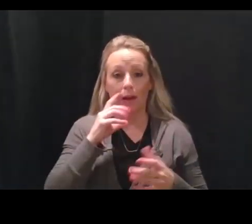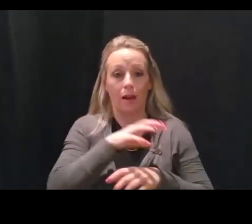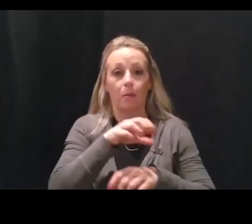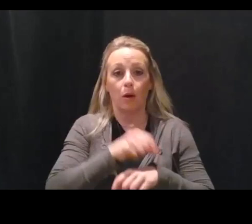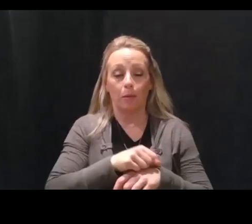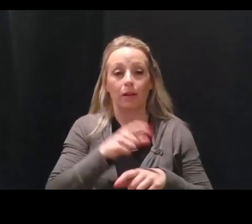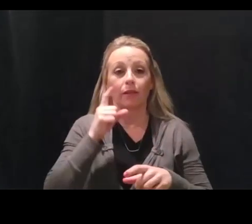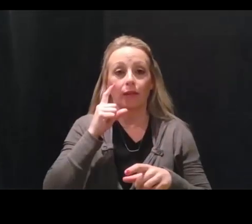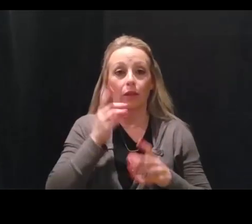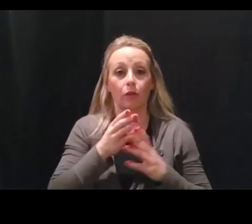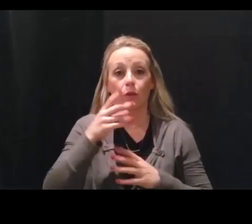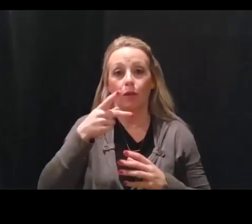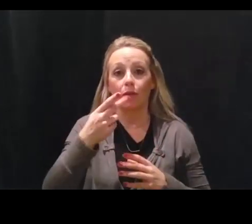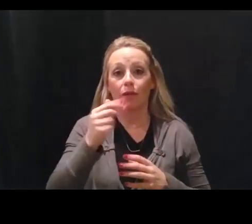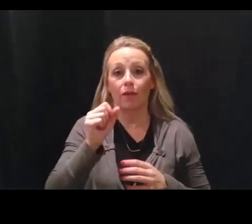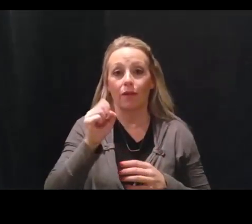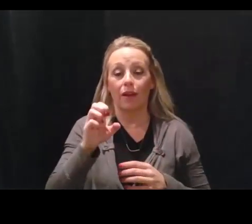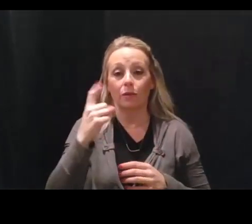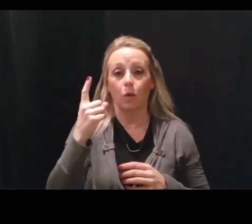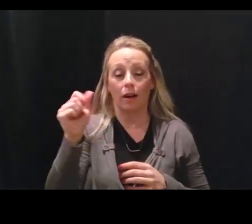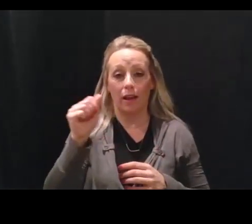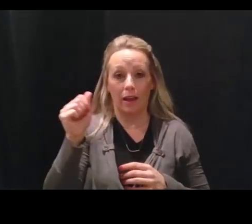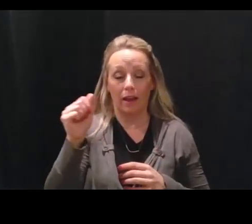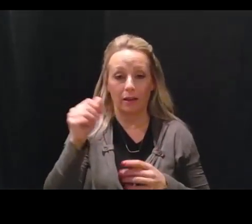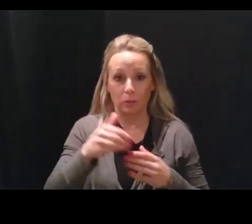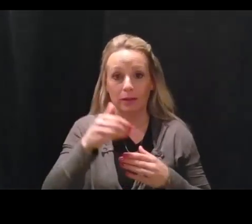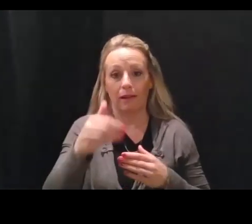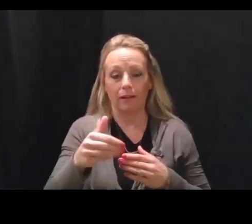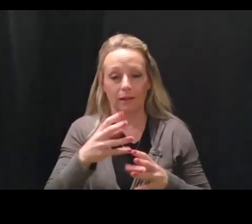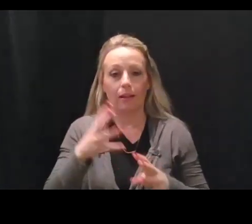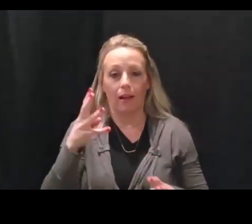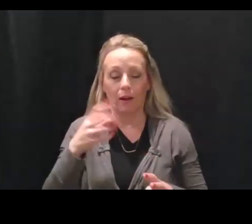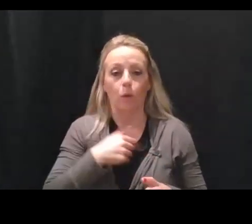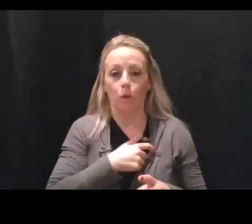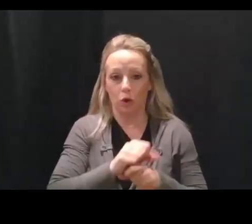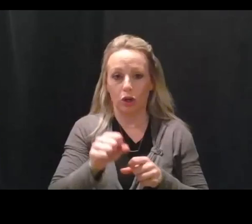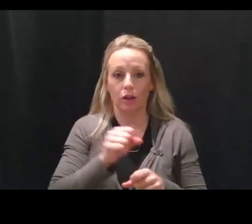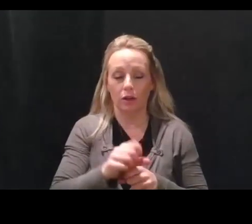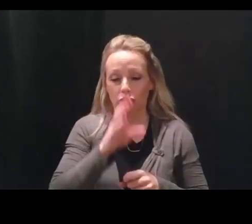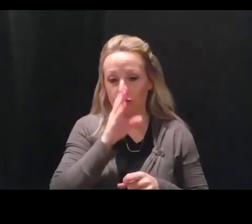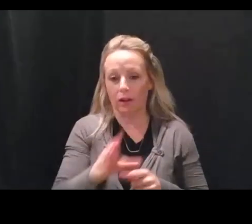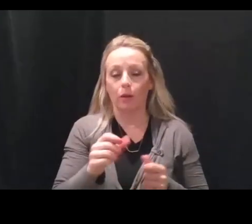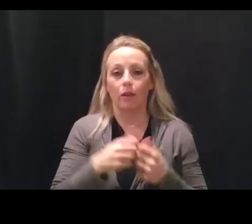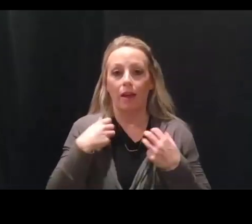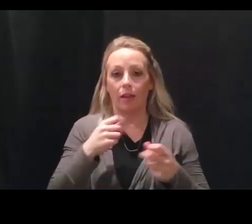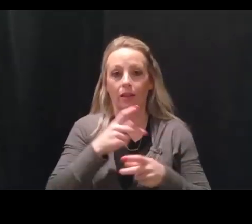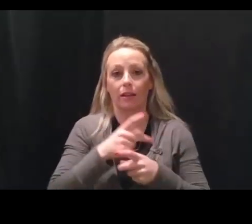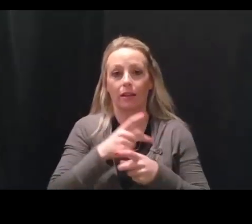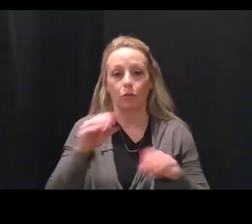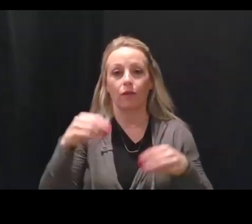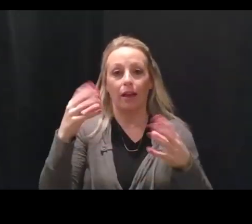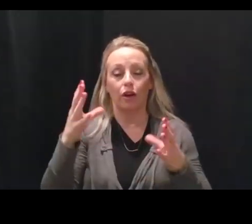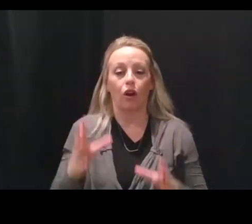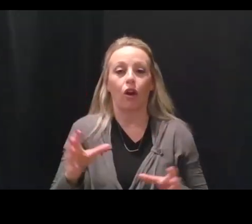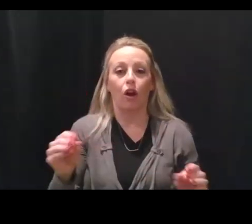healthcare workers identified as being next in line. We're working directly with healthcare provider offices to schedule